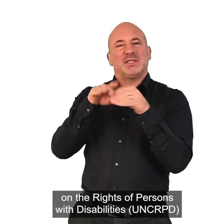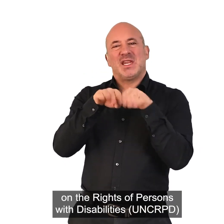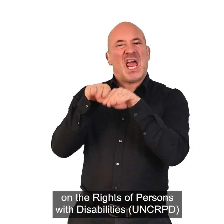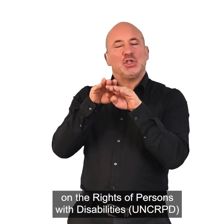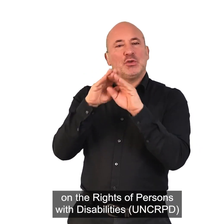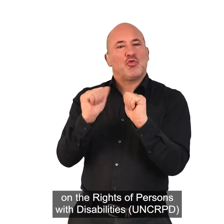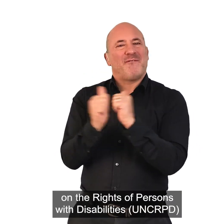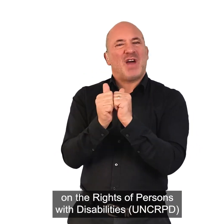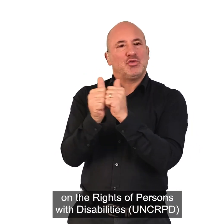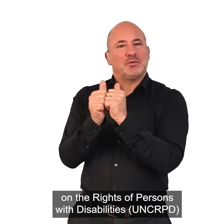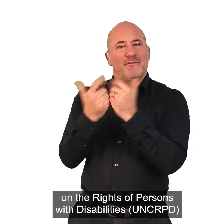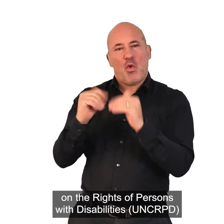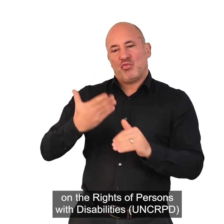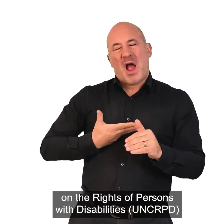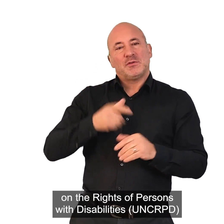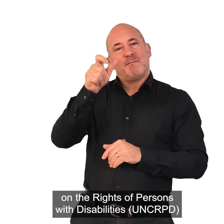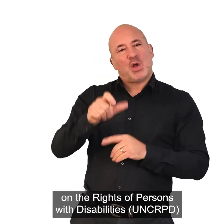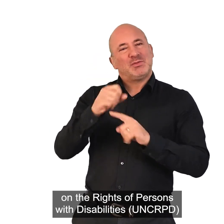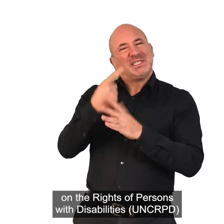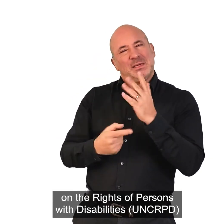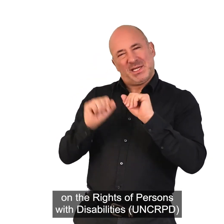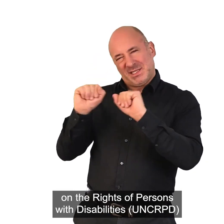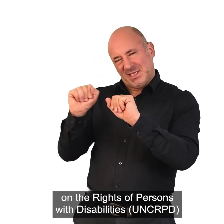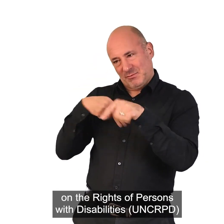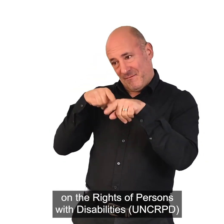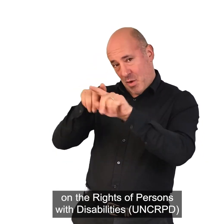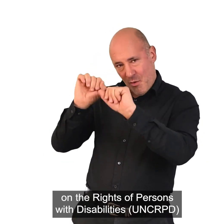of Persons with Disabilities, UNCRPD.